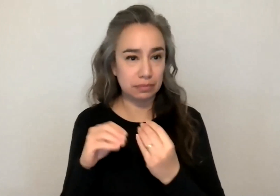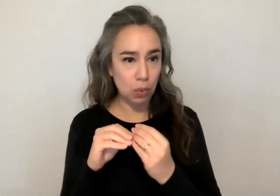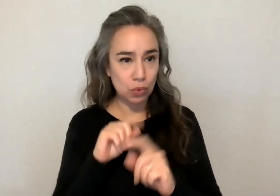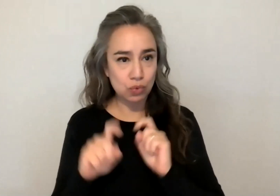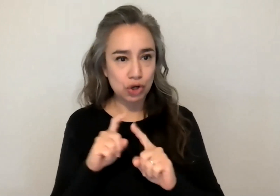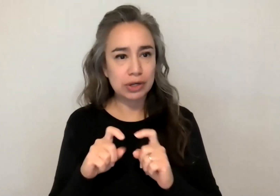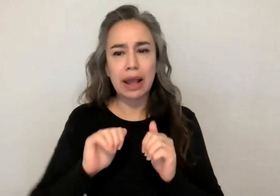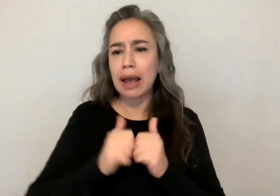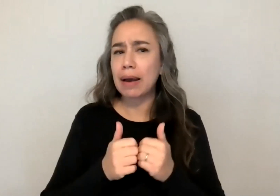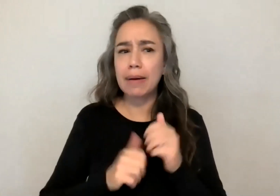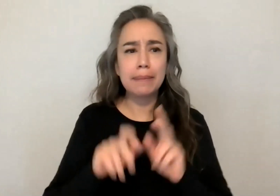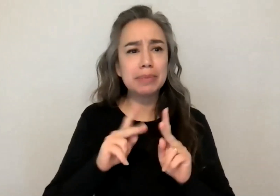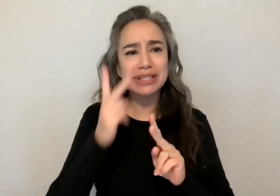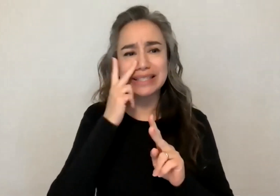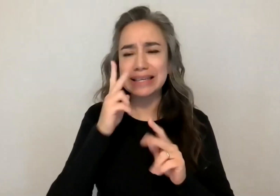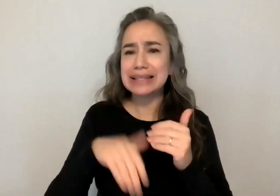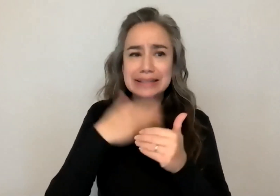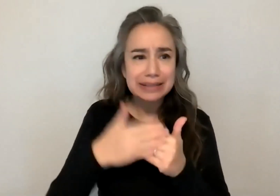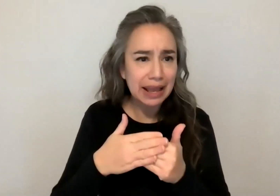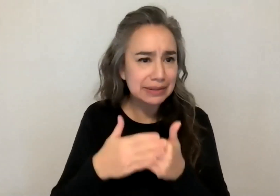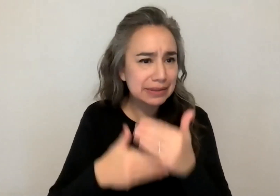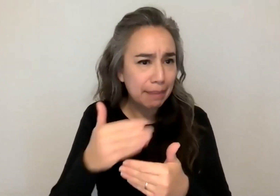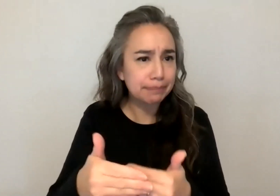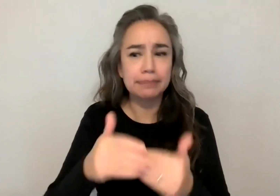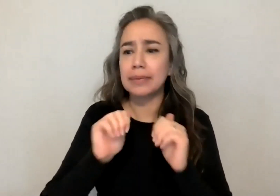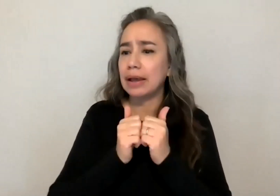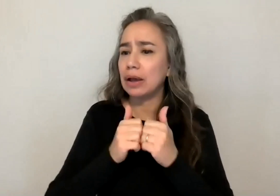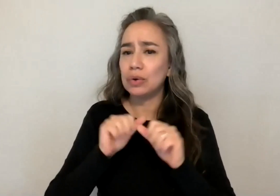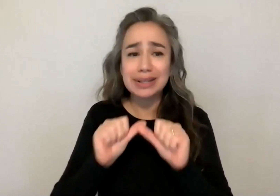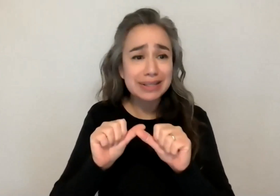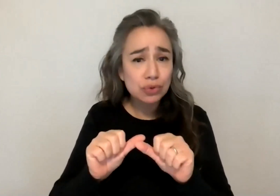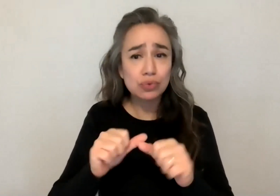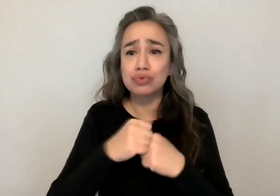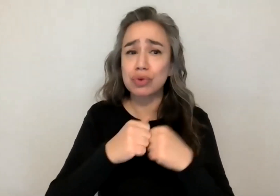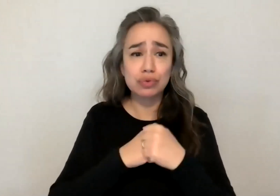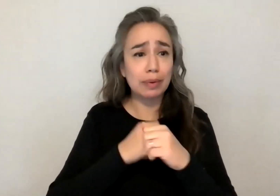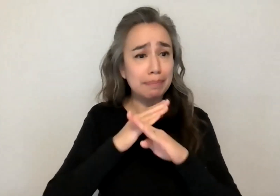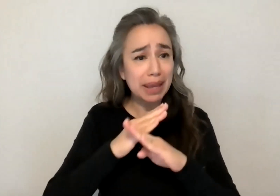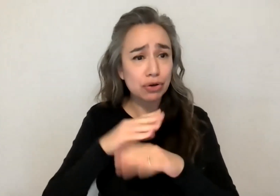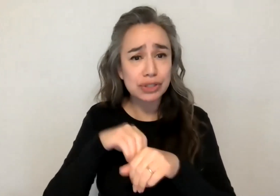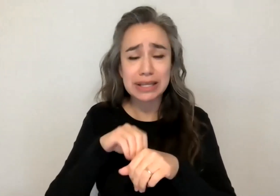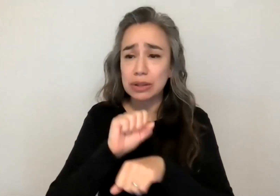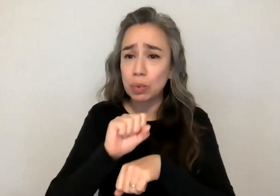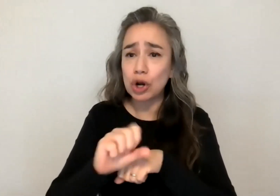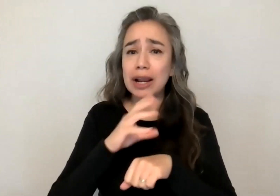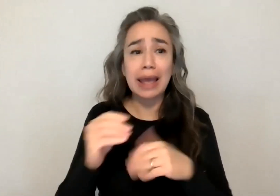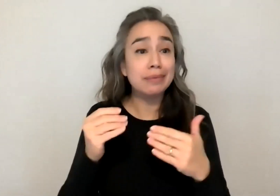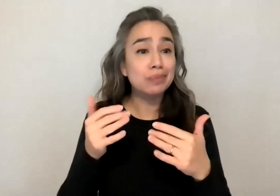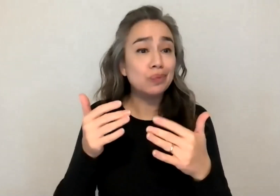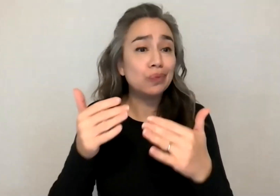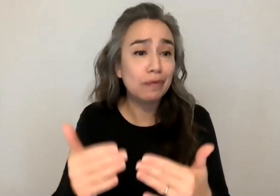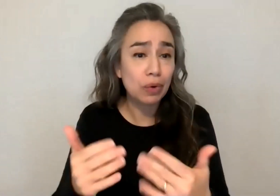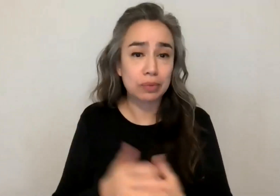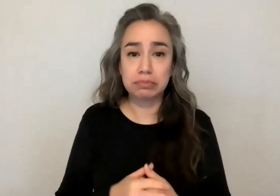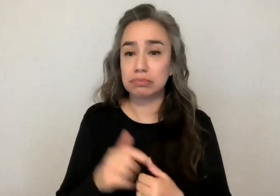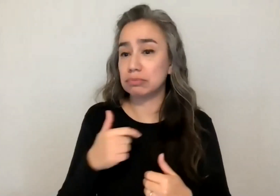how people see next steps, how this can continue, structural barriers to the work, and also moving forward. So I would